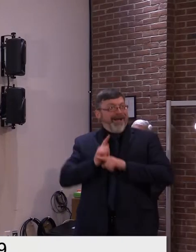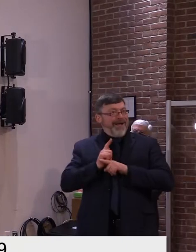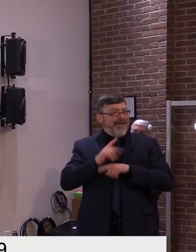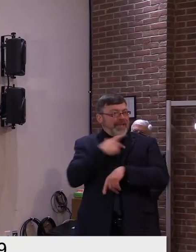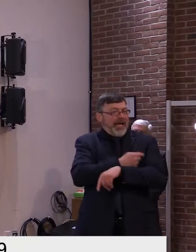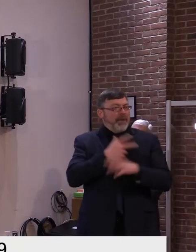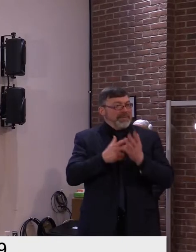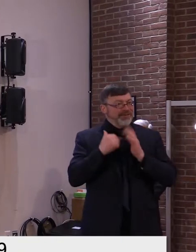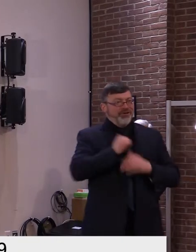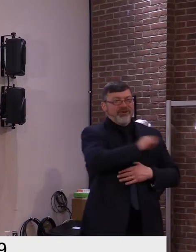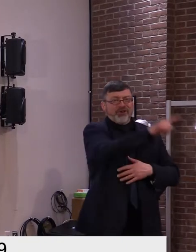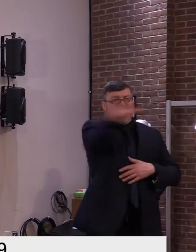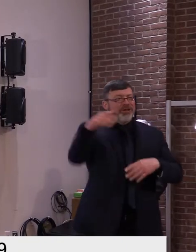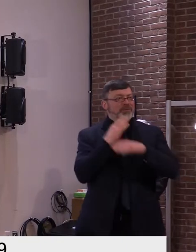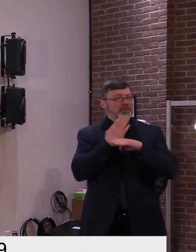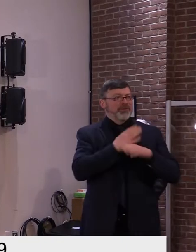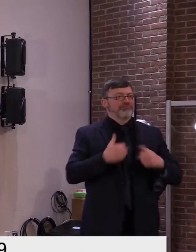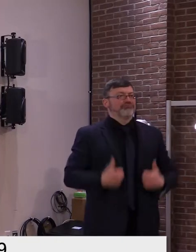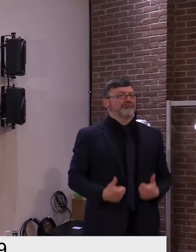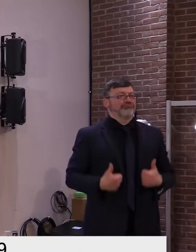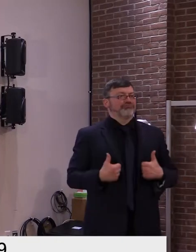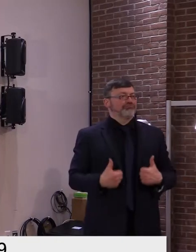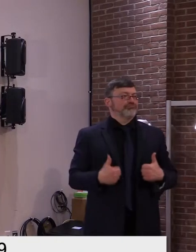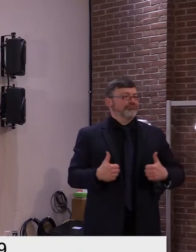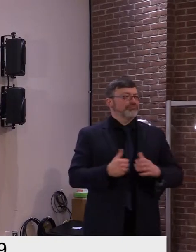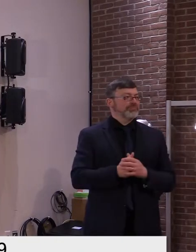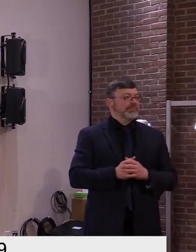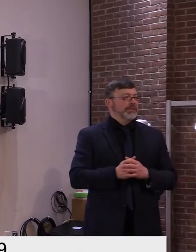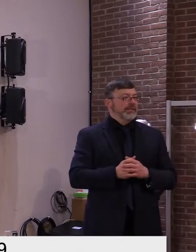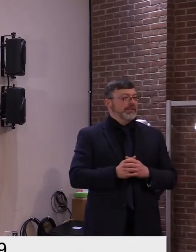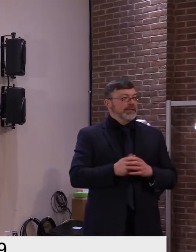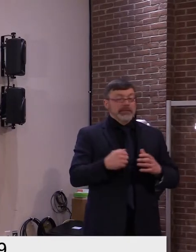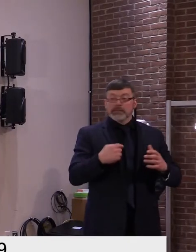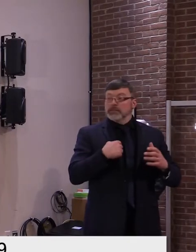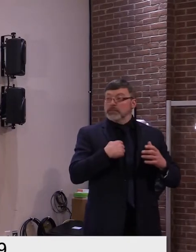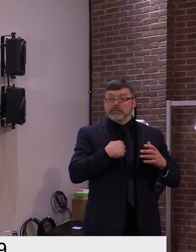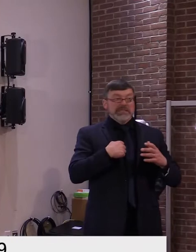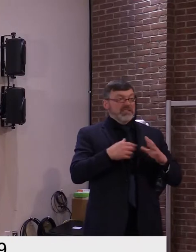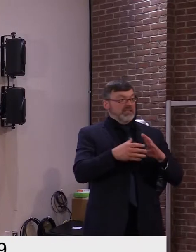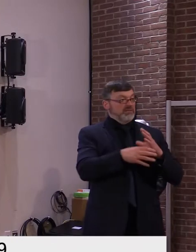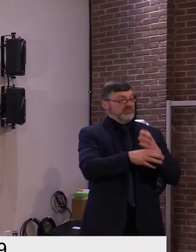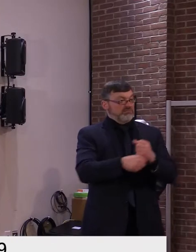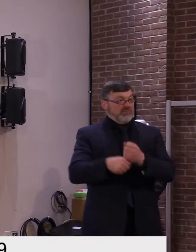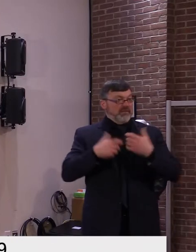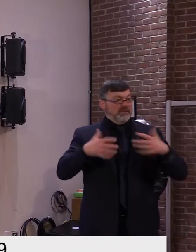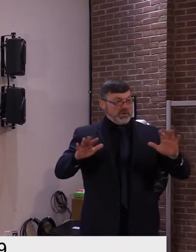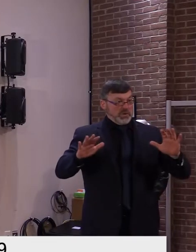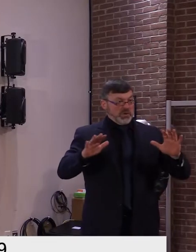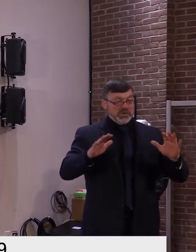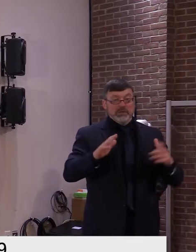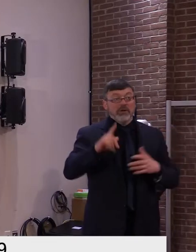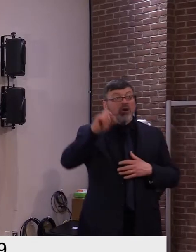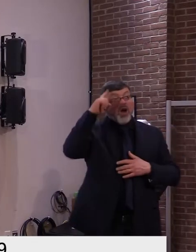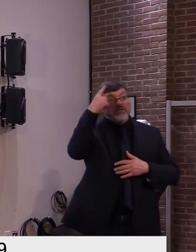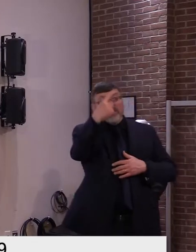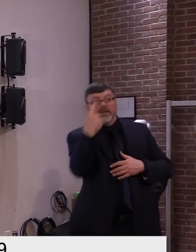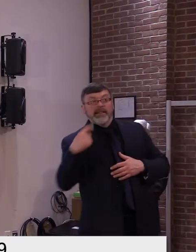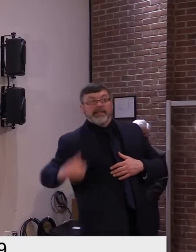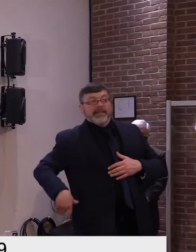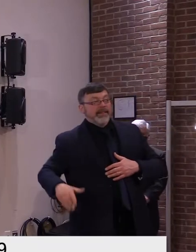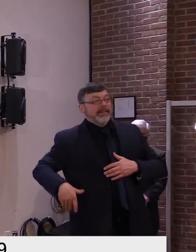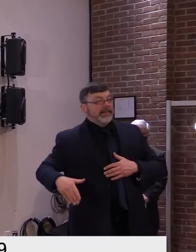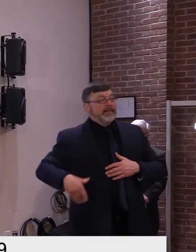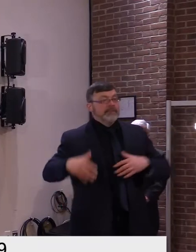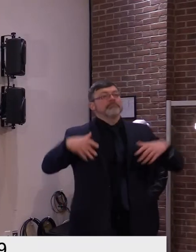Since the governor is not yet completed with his call, we'll begin the media part of the conference